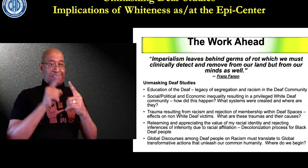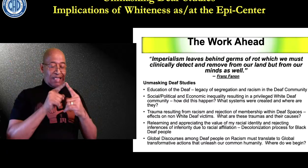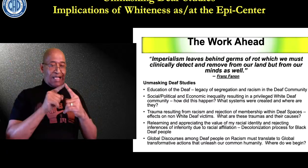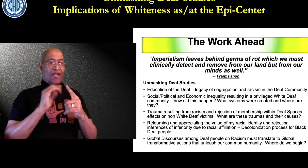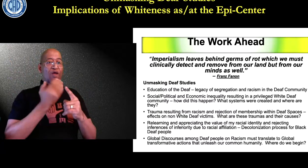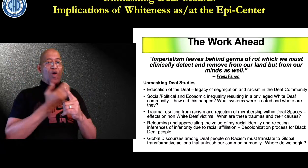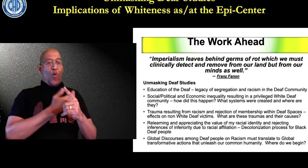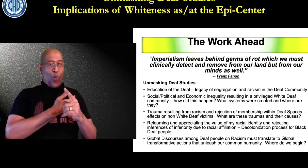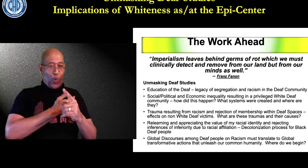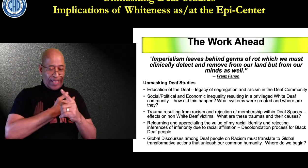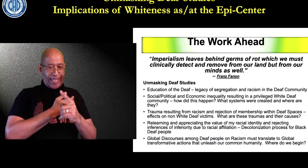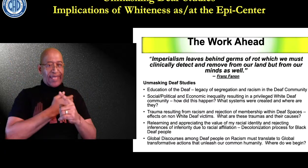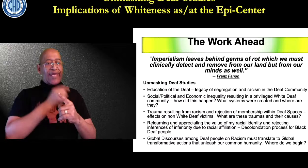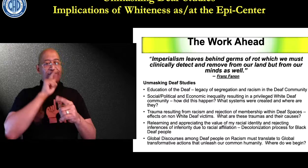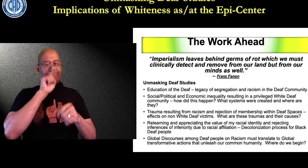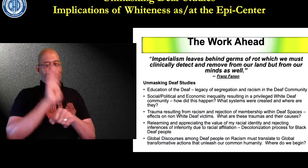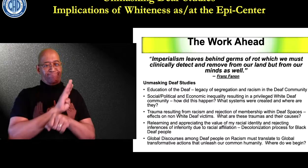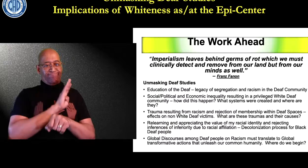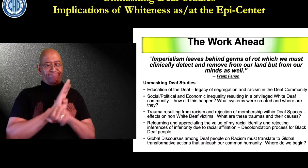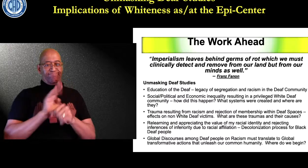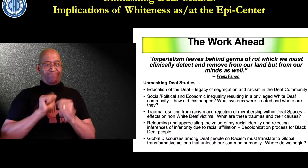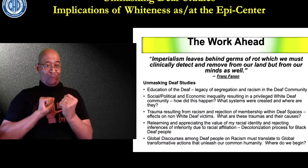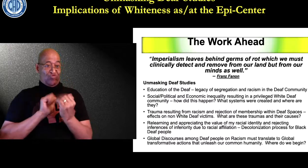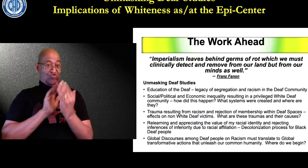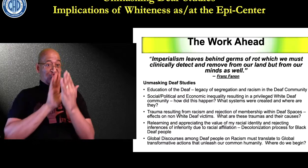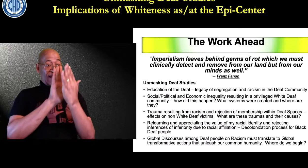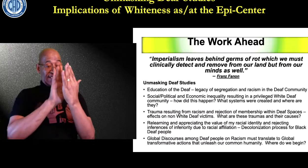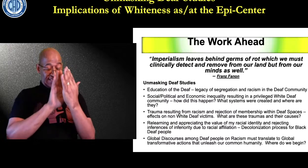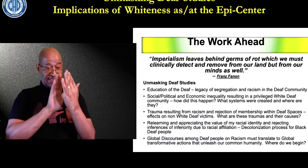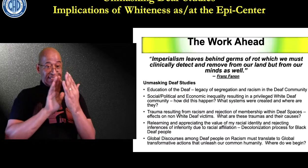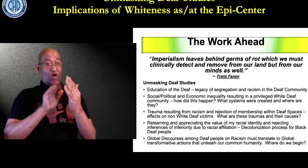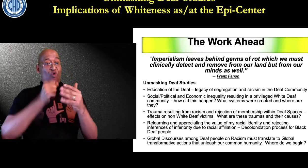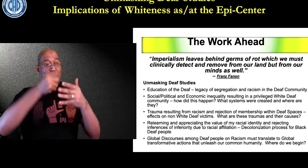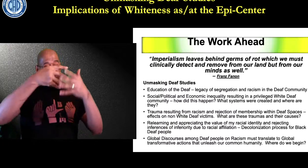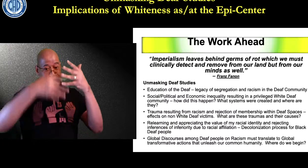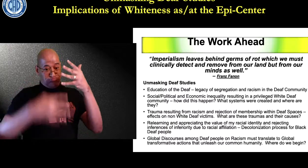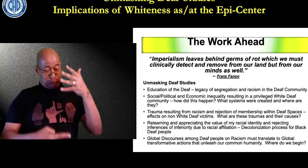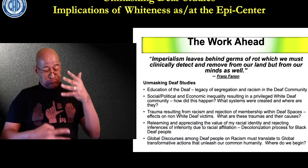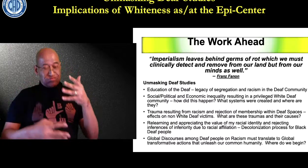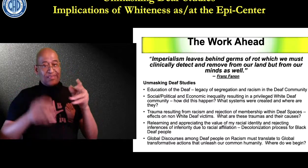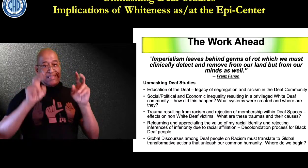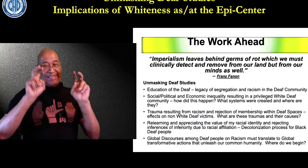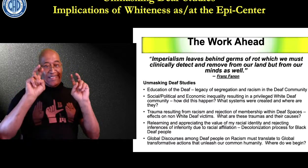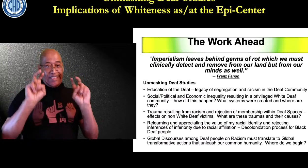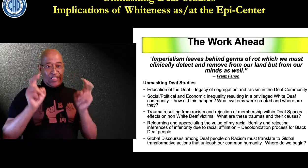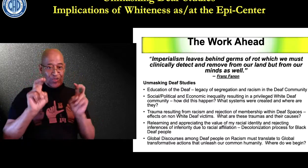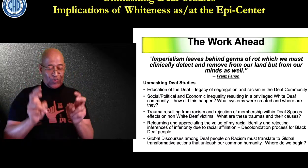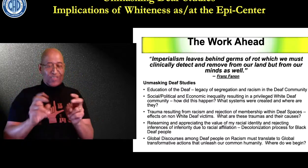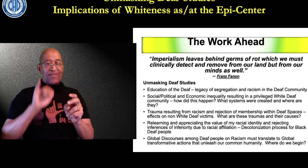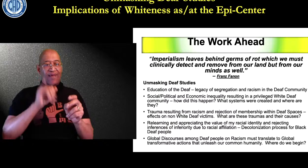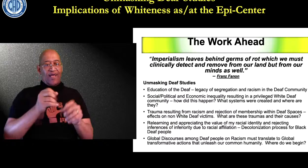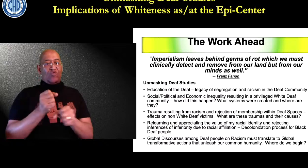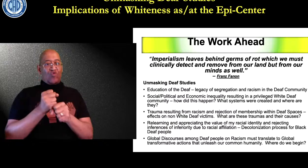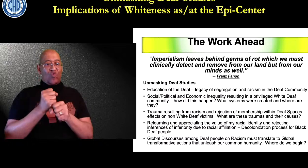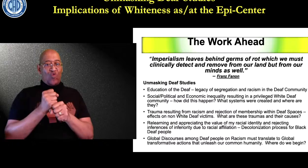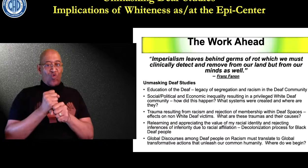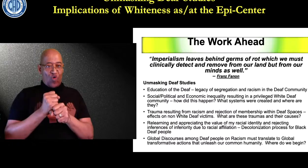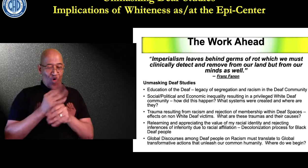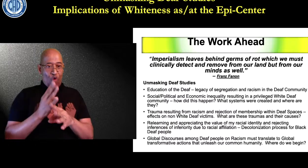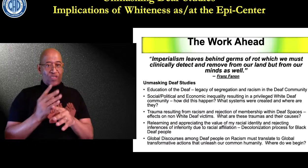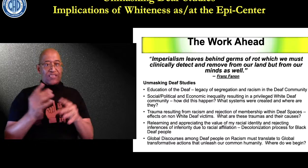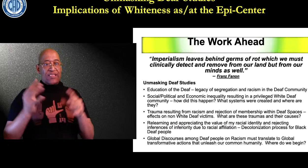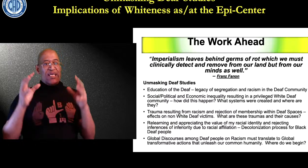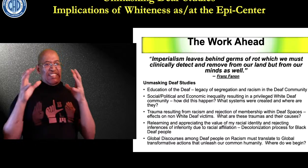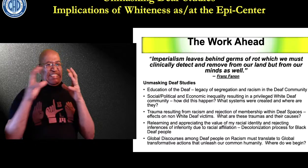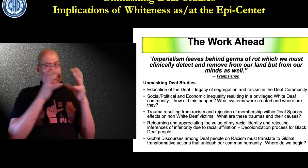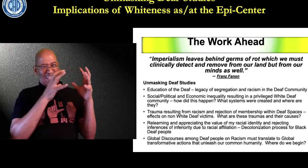protest. And we won't ever feel comfortable until we get the business together and confront these issues